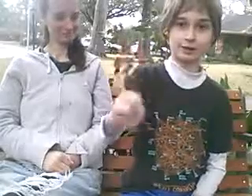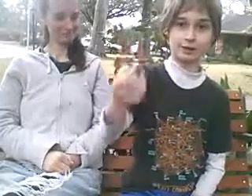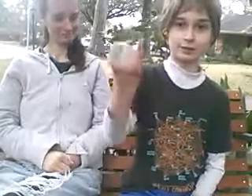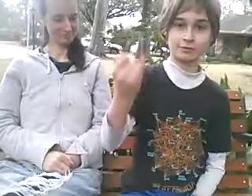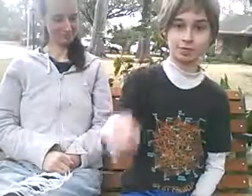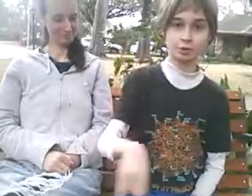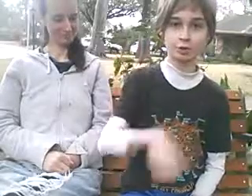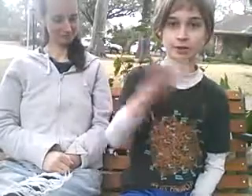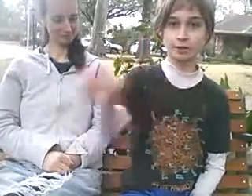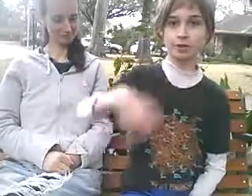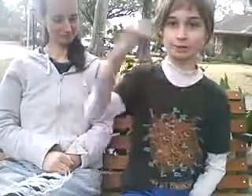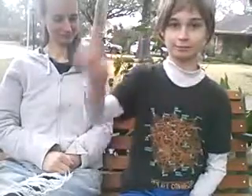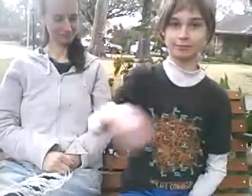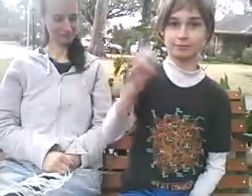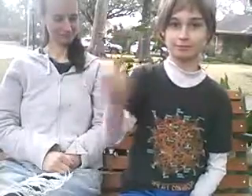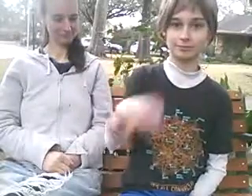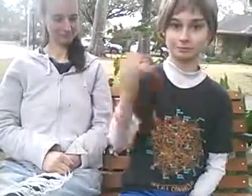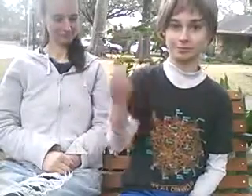pinky finger. Do a barrel roll.